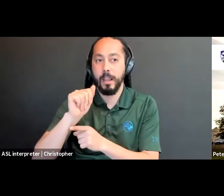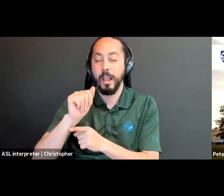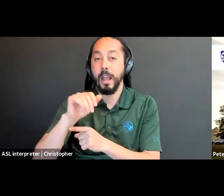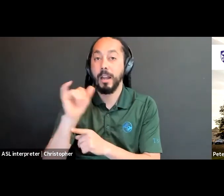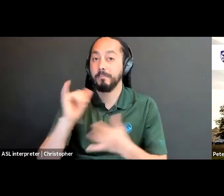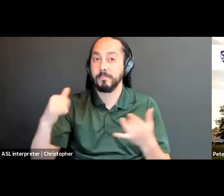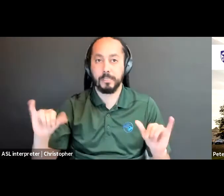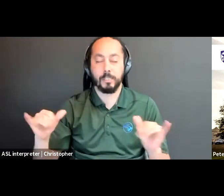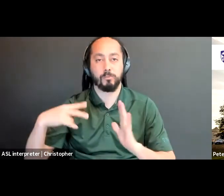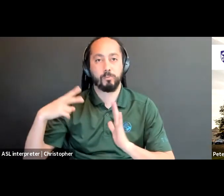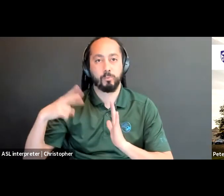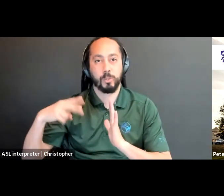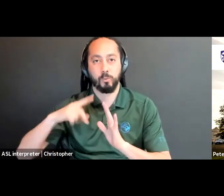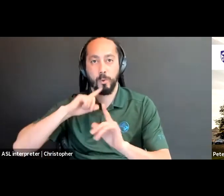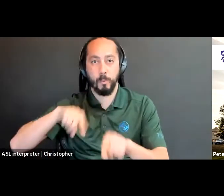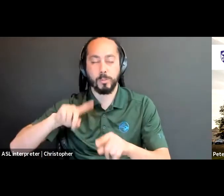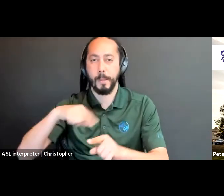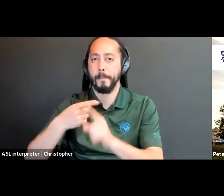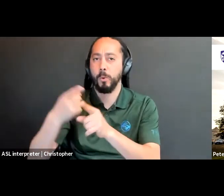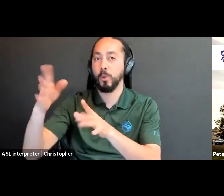about changing court-ordered